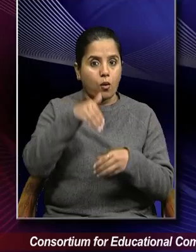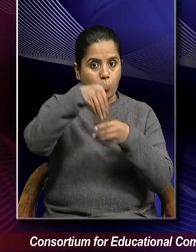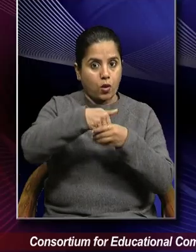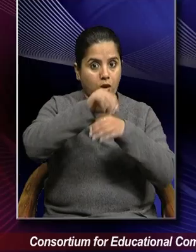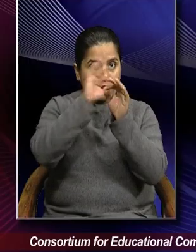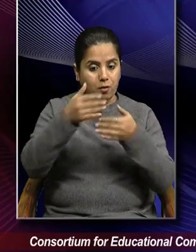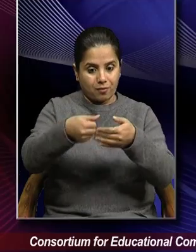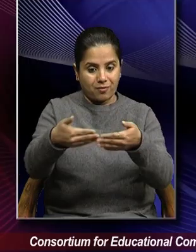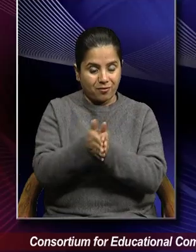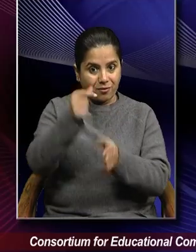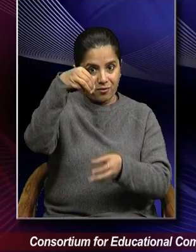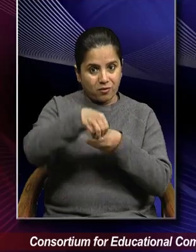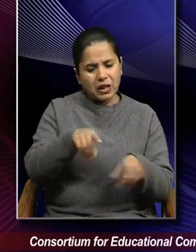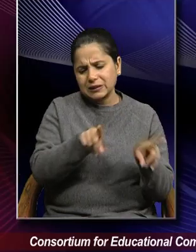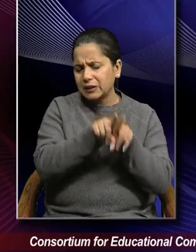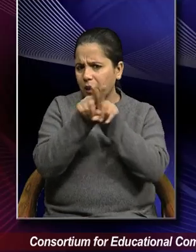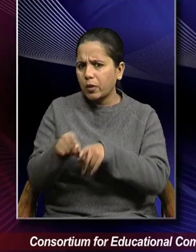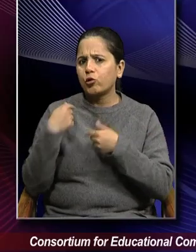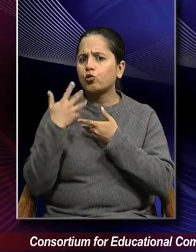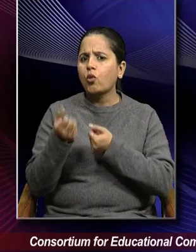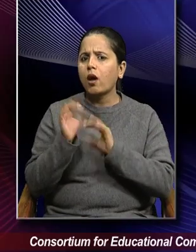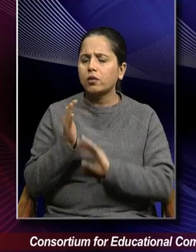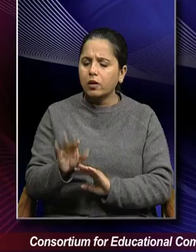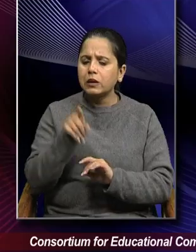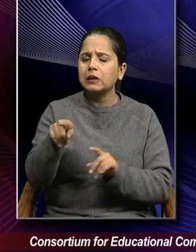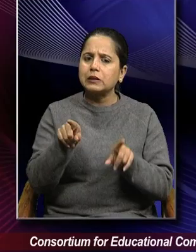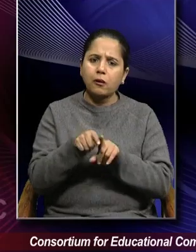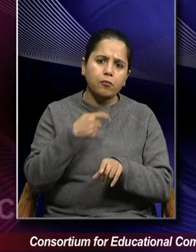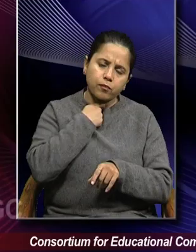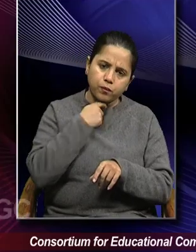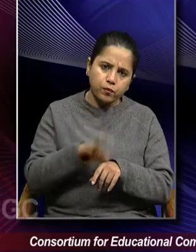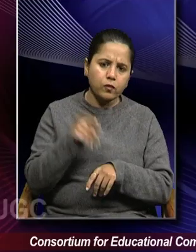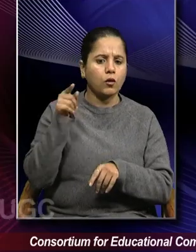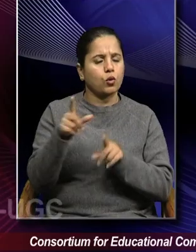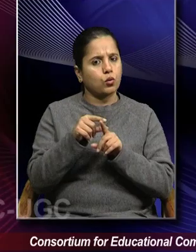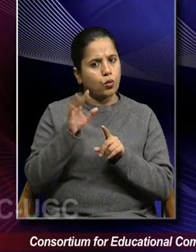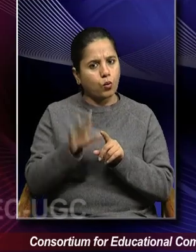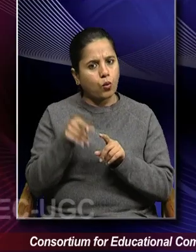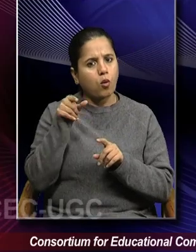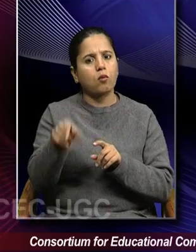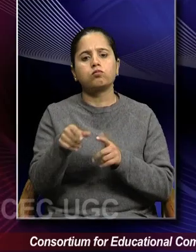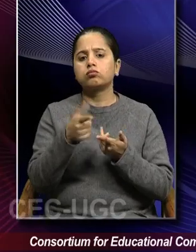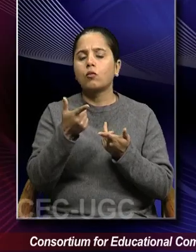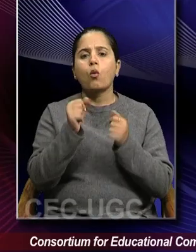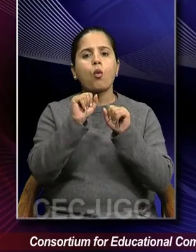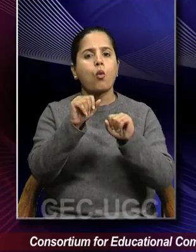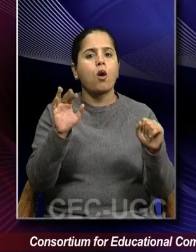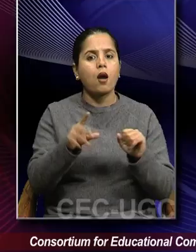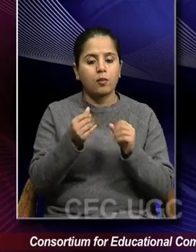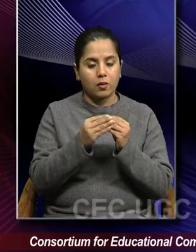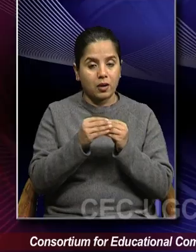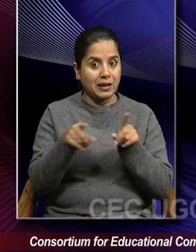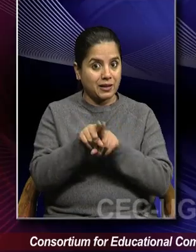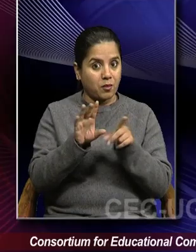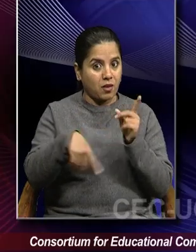that. It has the same trust, it has the same guarantee, it has the same promise what you are having with your physical currency,